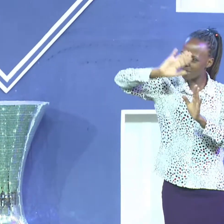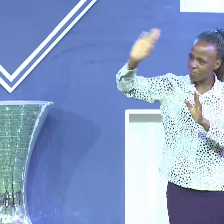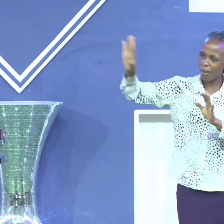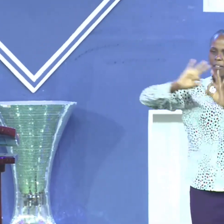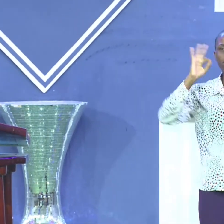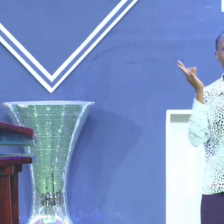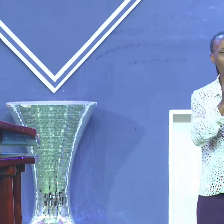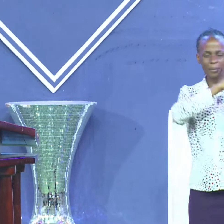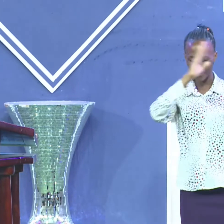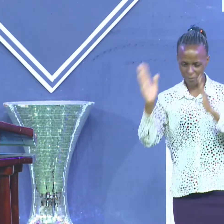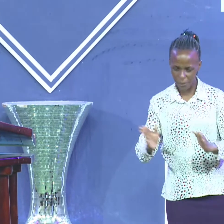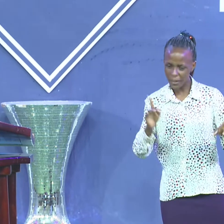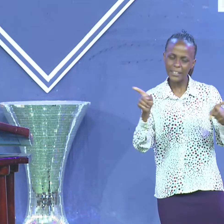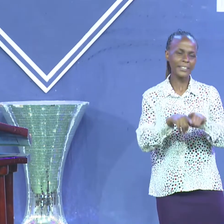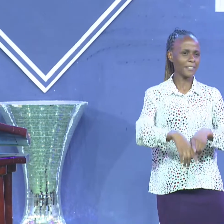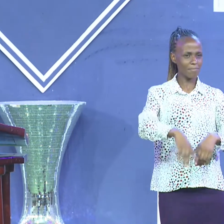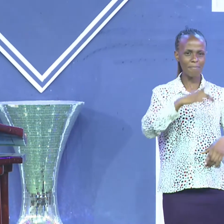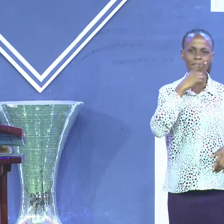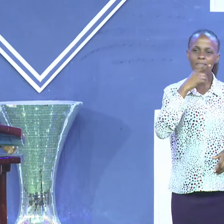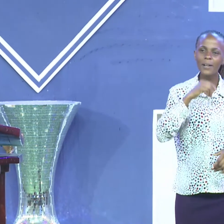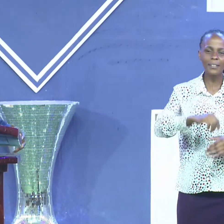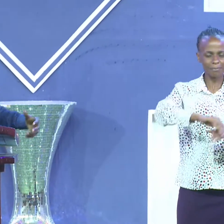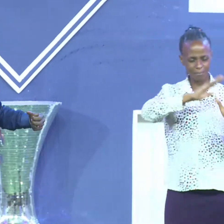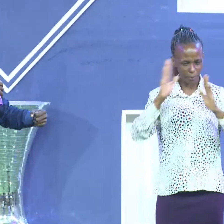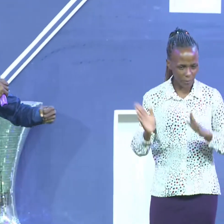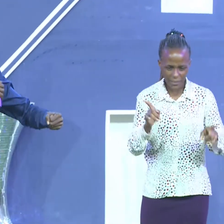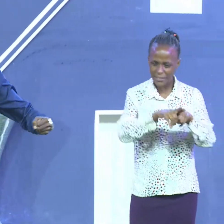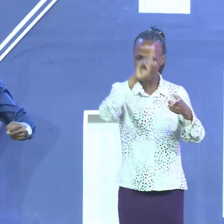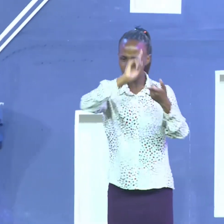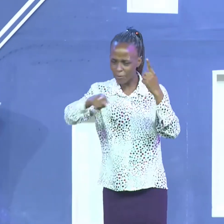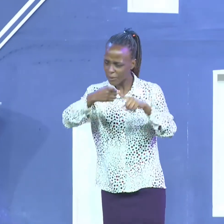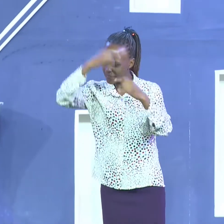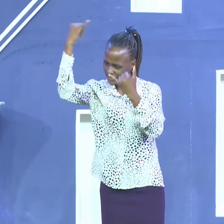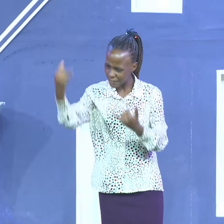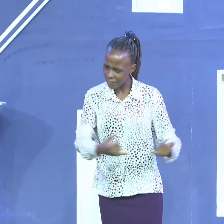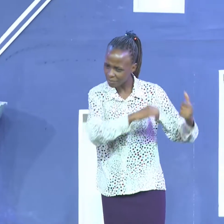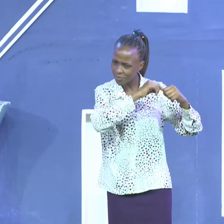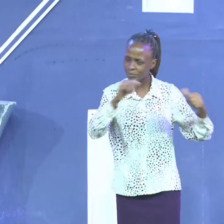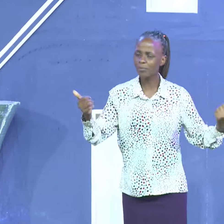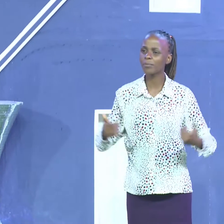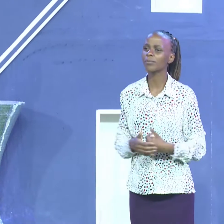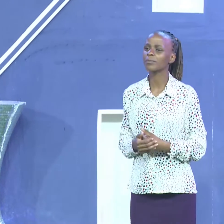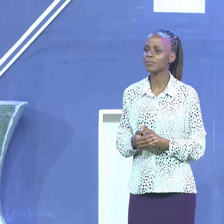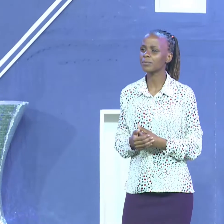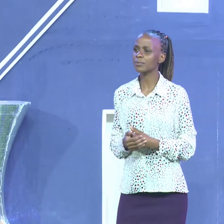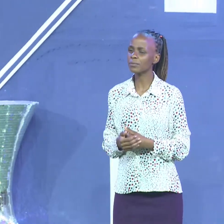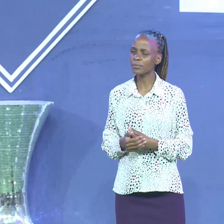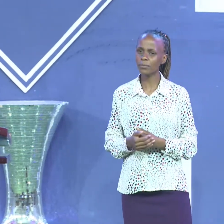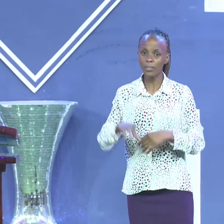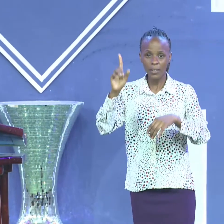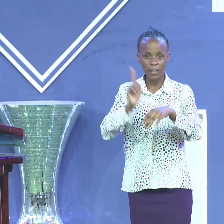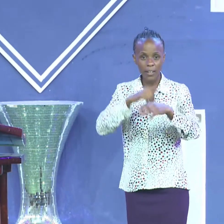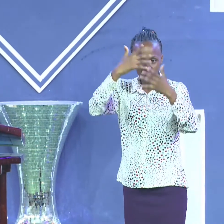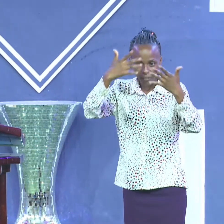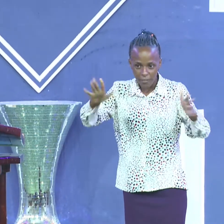then the in-laws also prepared themselves. The groom prepared himself. Invited the friends as well.